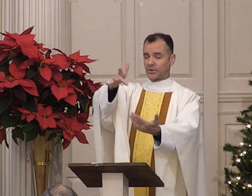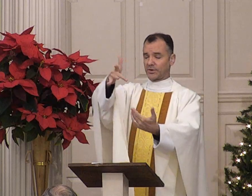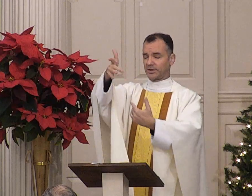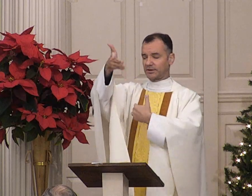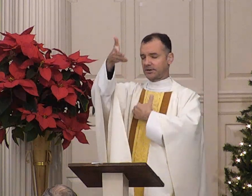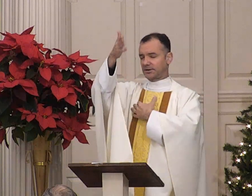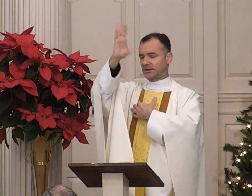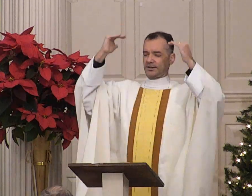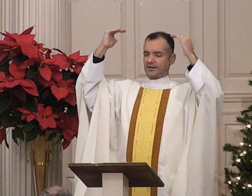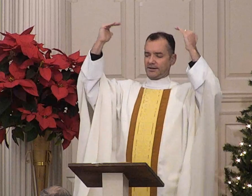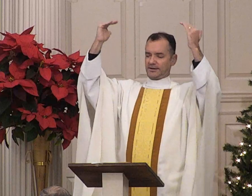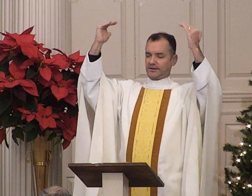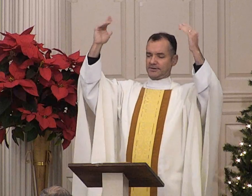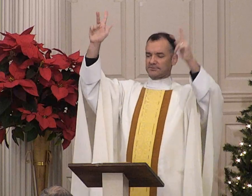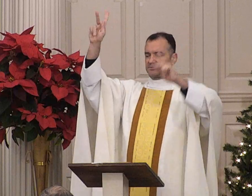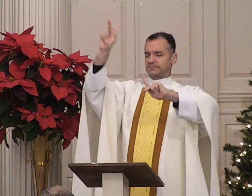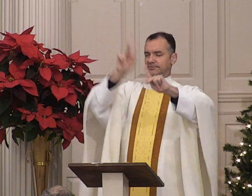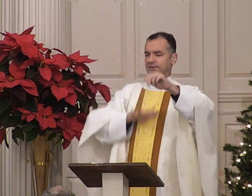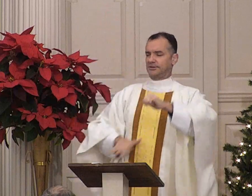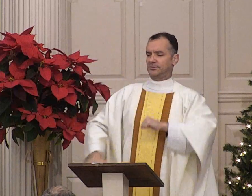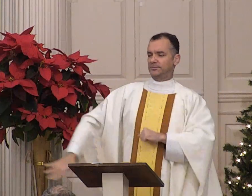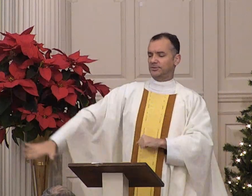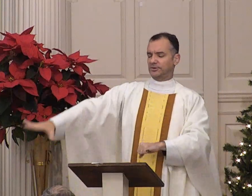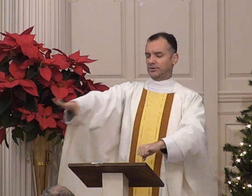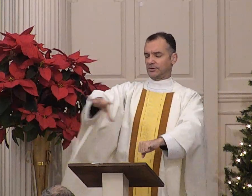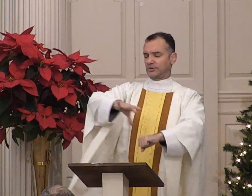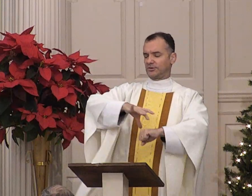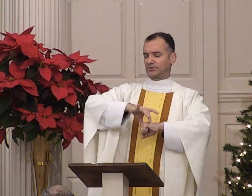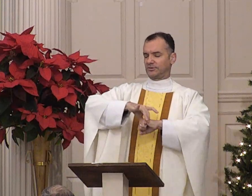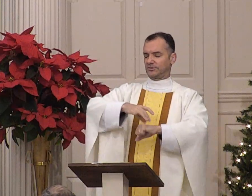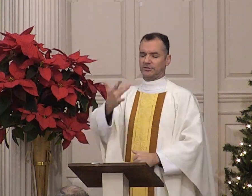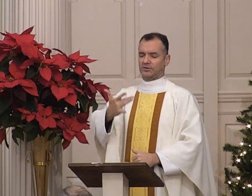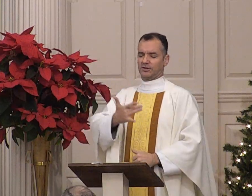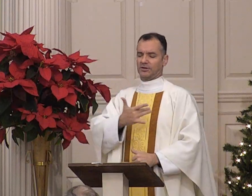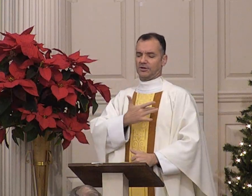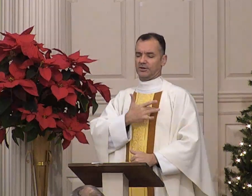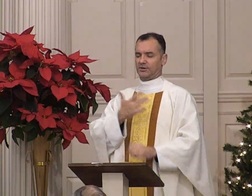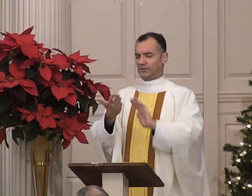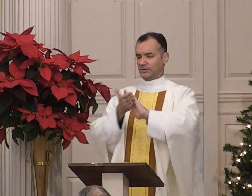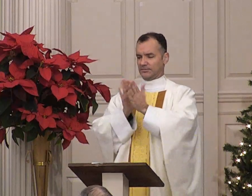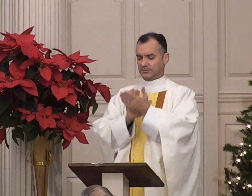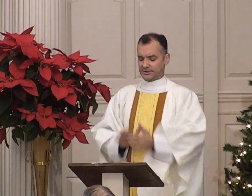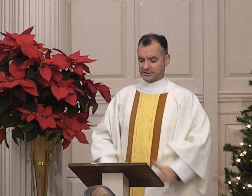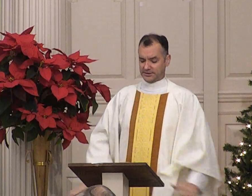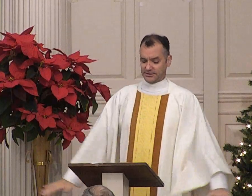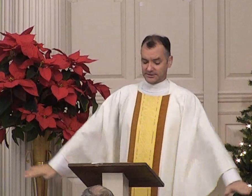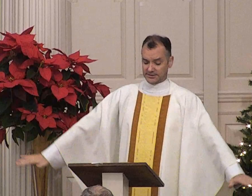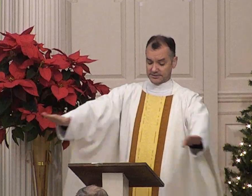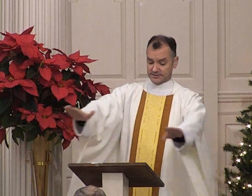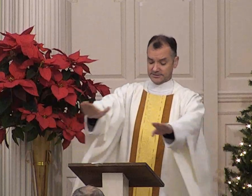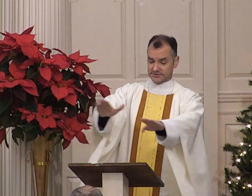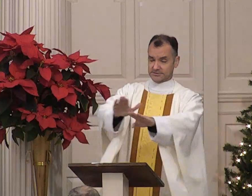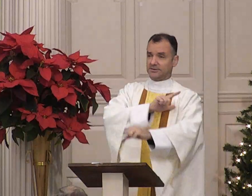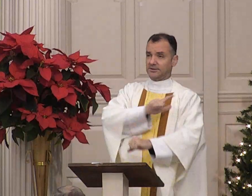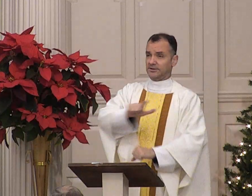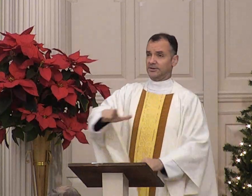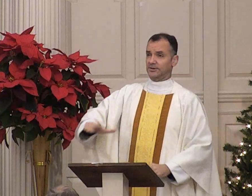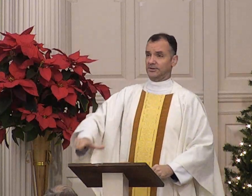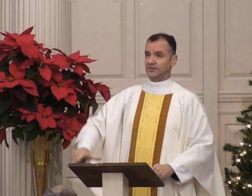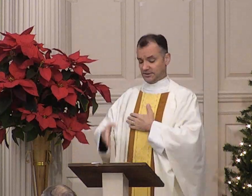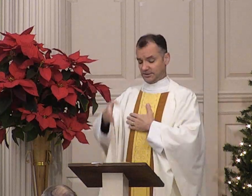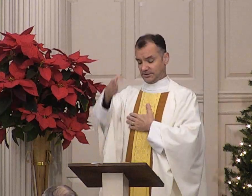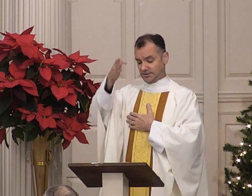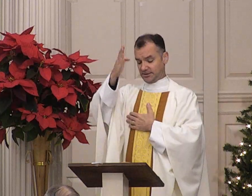Glory to God in the highest, and on earth peace to people of goodwill. We praise you, we bless you,